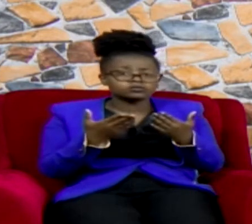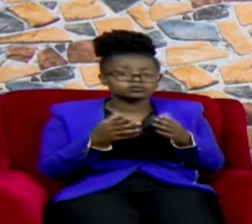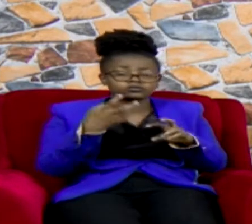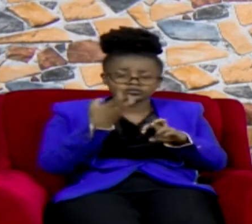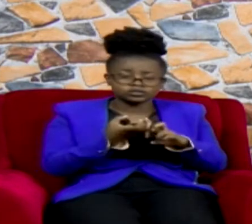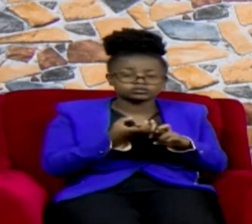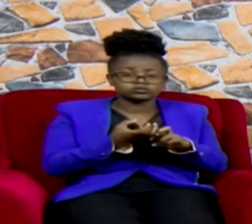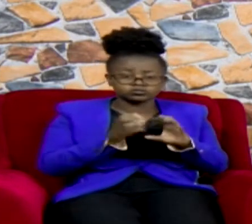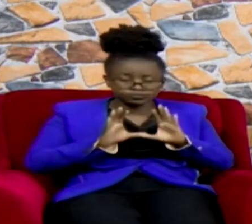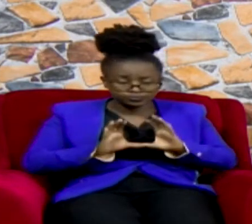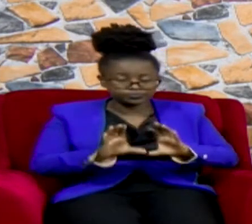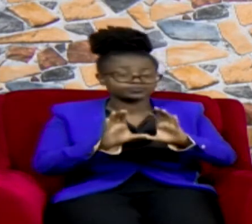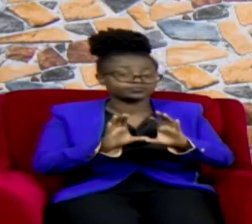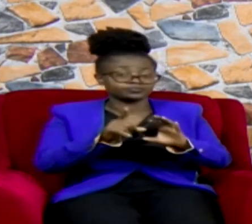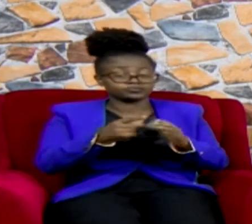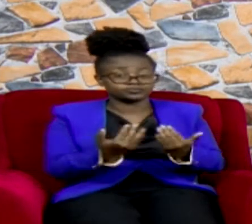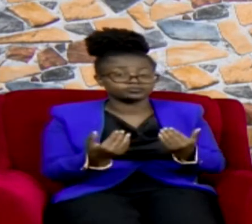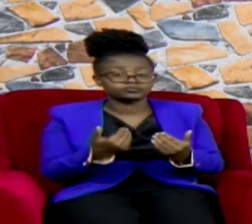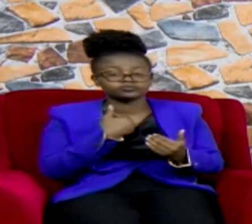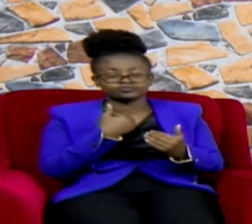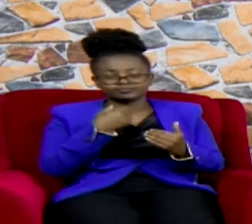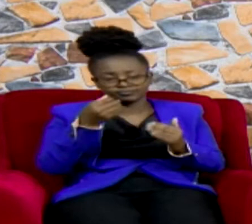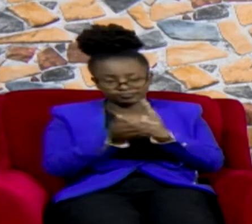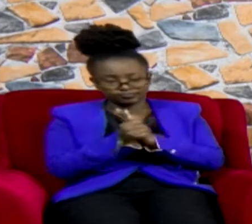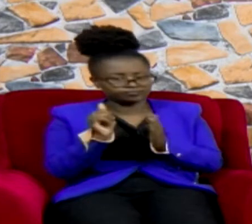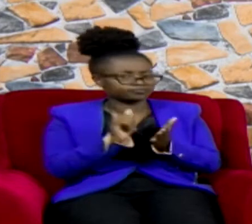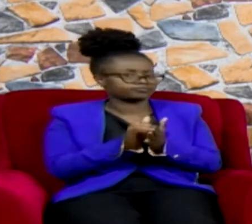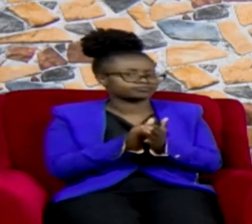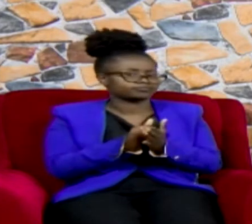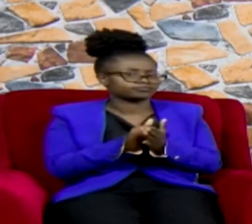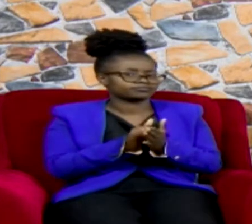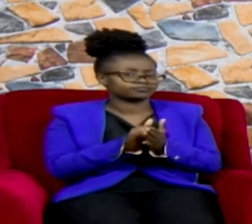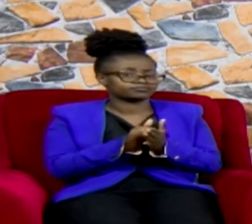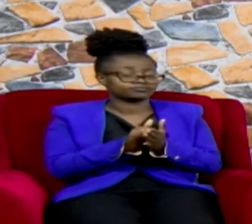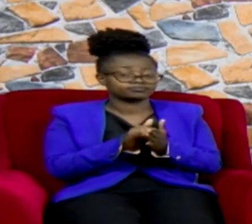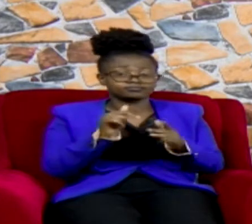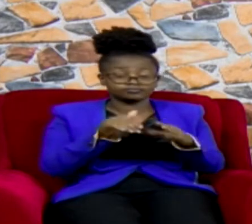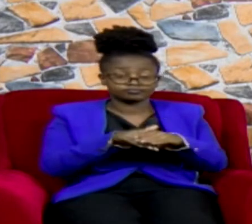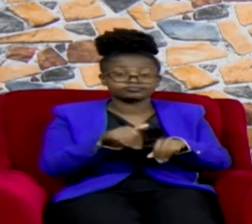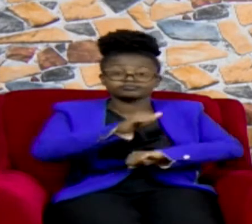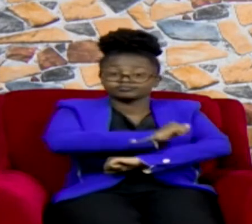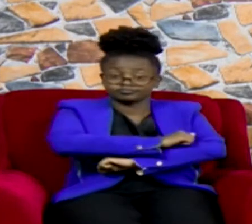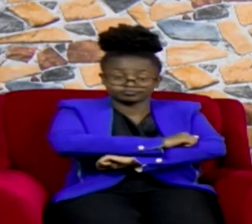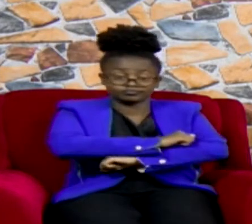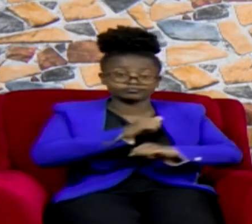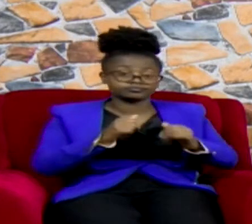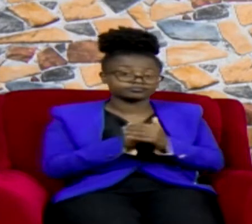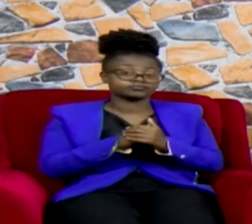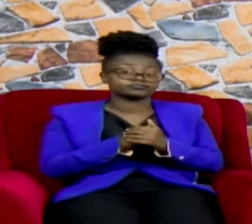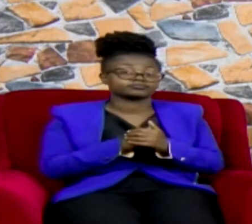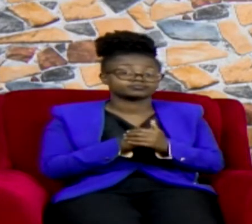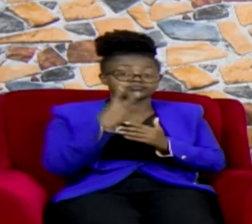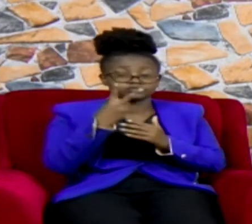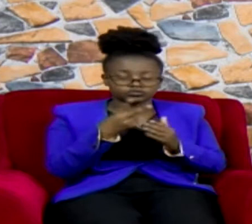hard should you push a child to get that skill? Yeah. What we do in a school scenario, because it's a